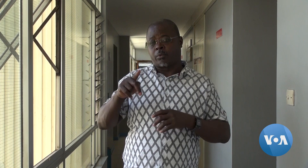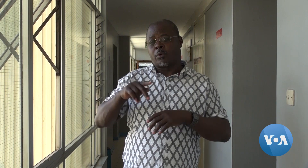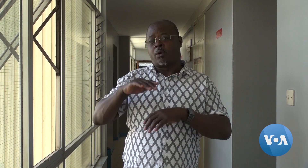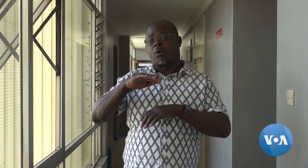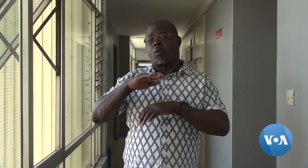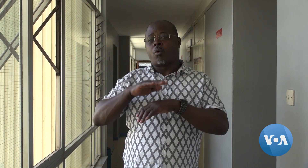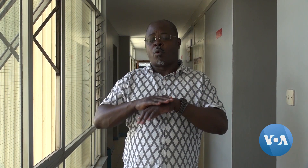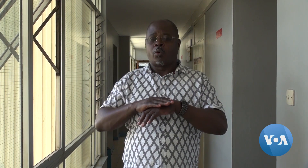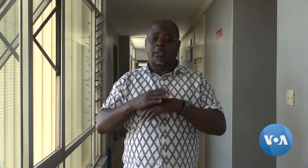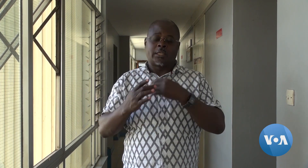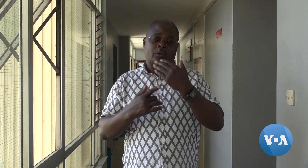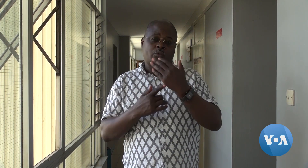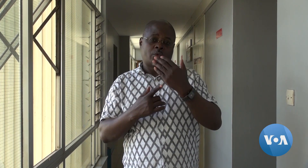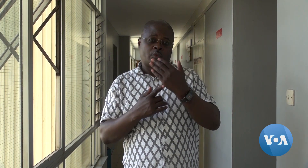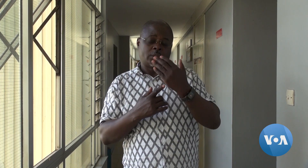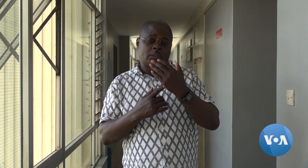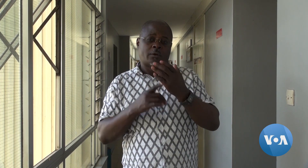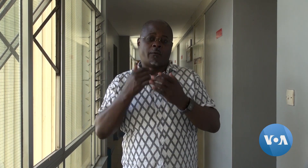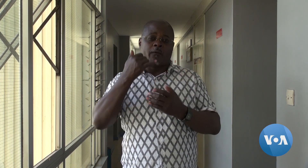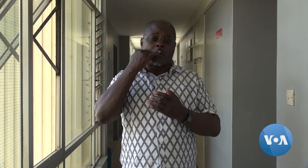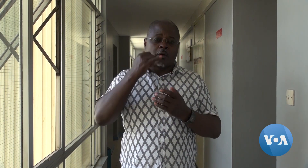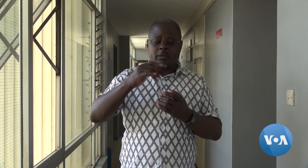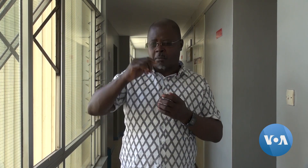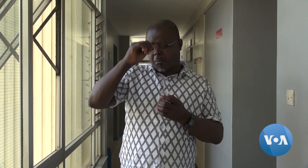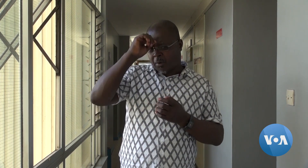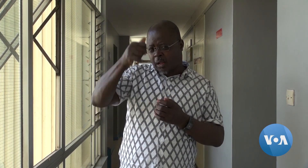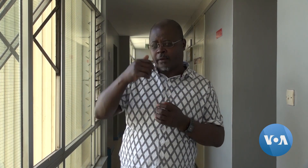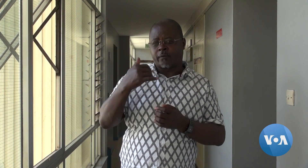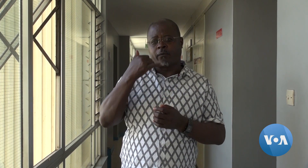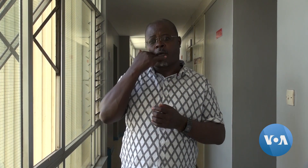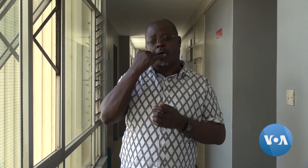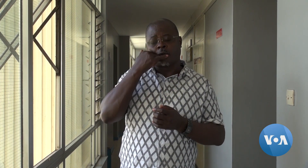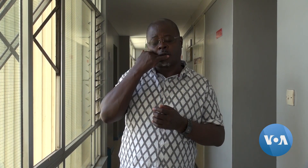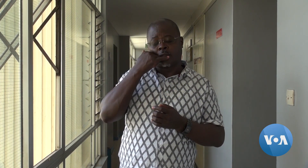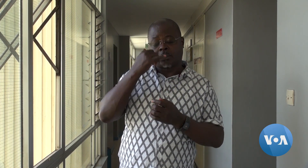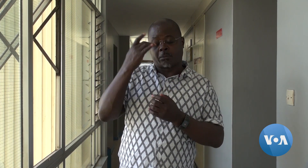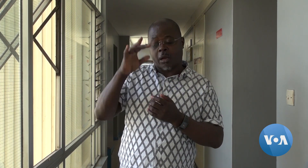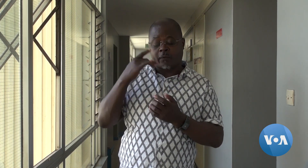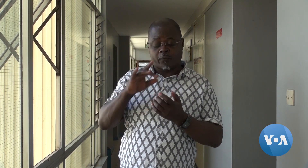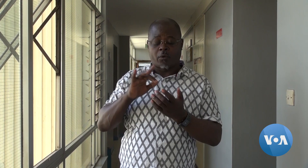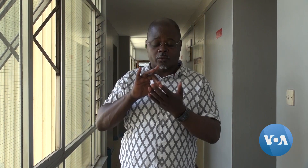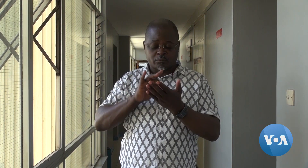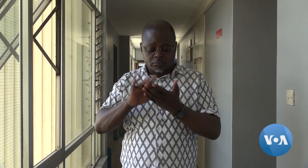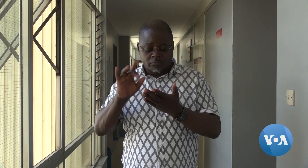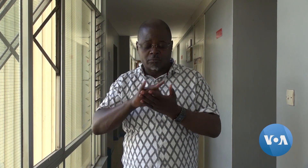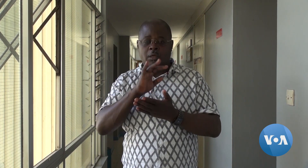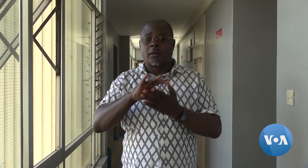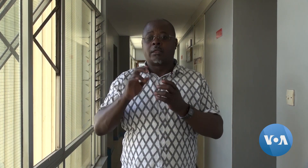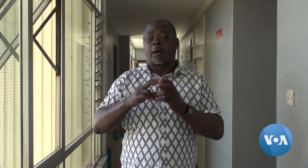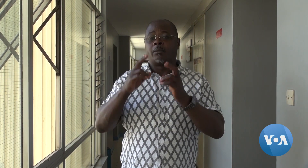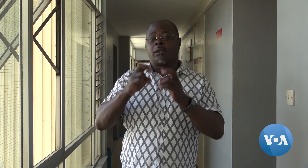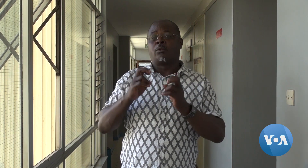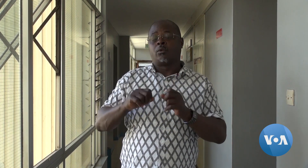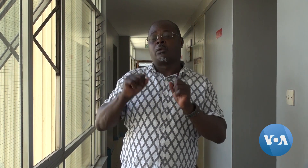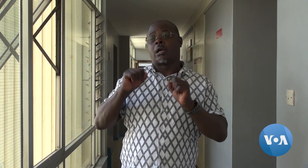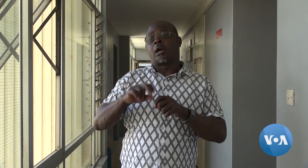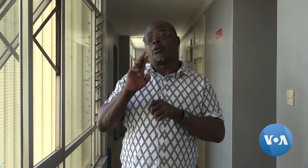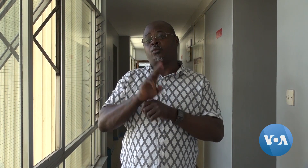And through this app, it's something which is very technical because they'll have to use their phone.